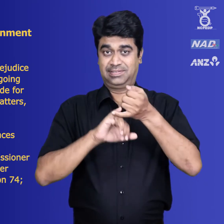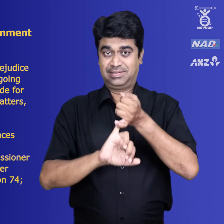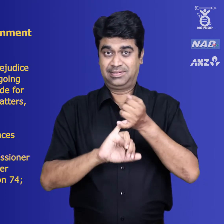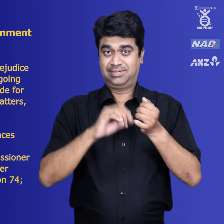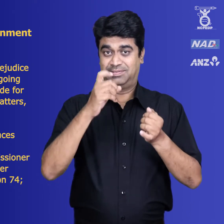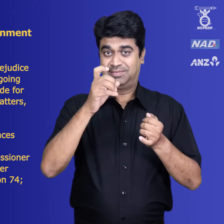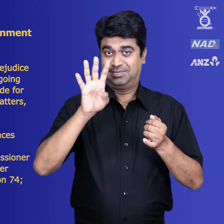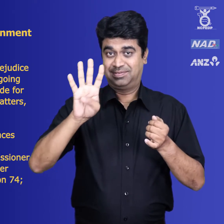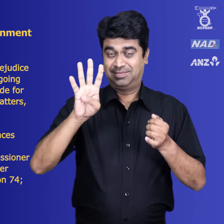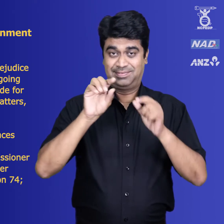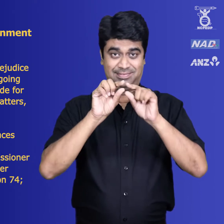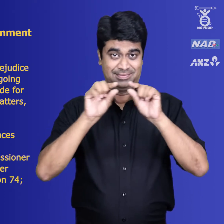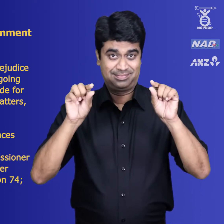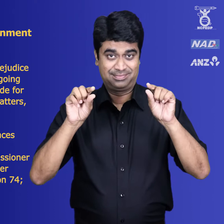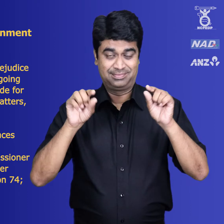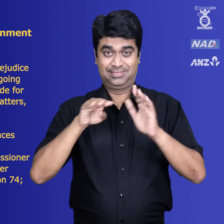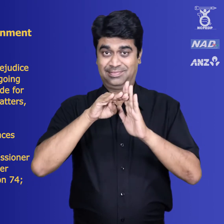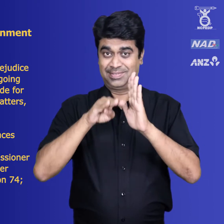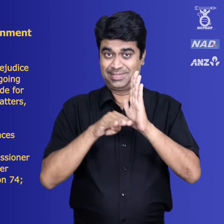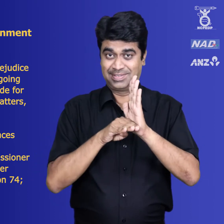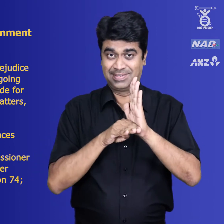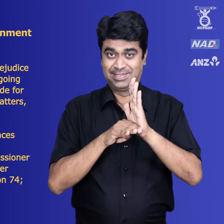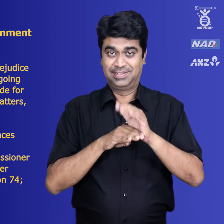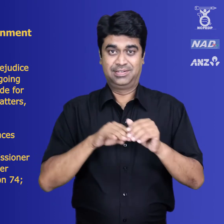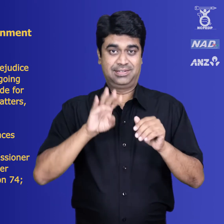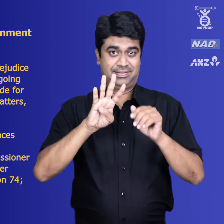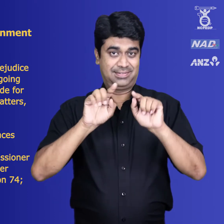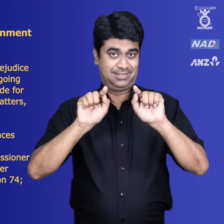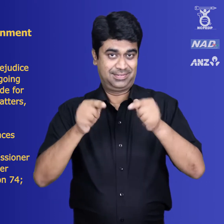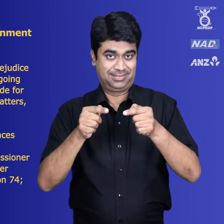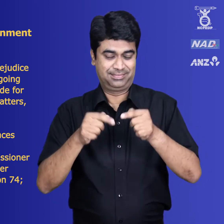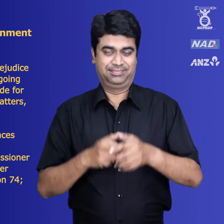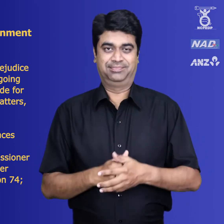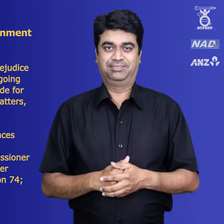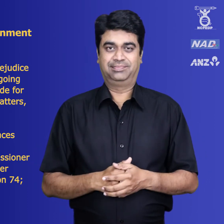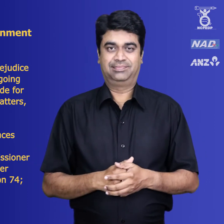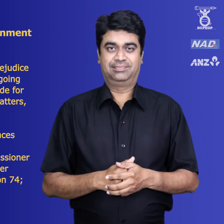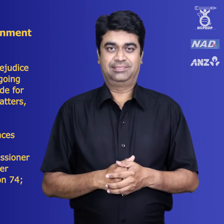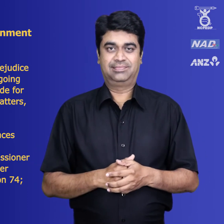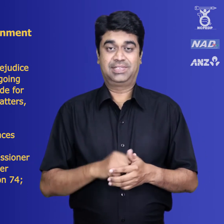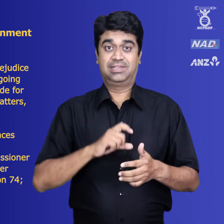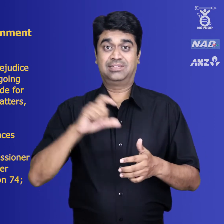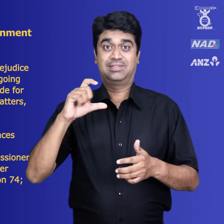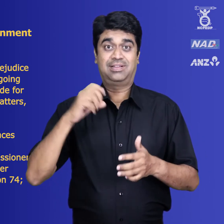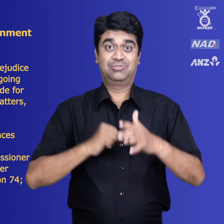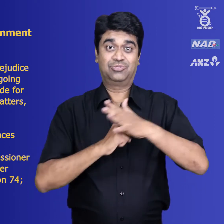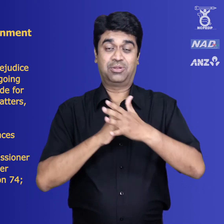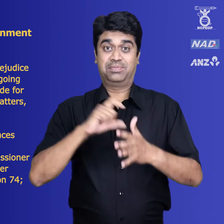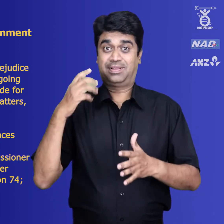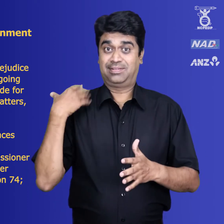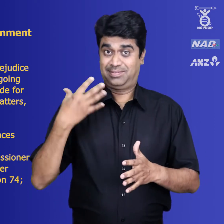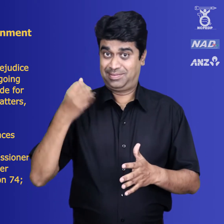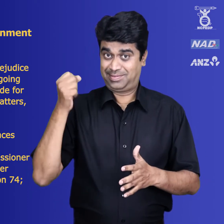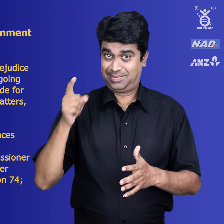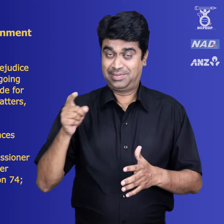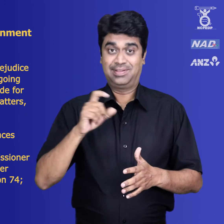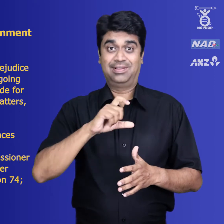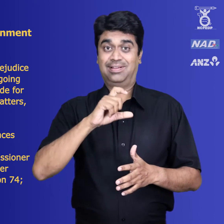The salaries and allowances and other conditions of services of Chief Commissioner and